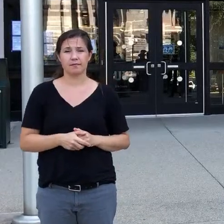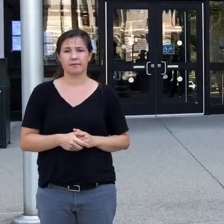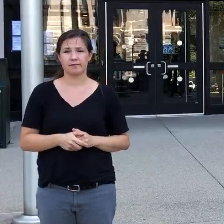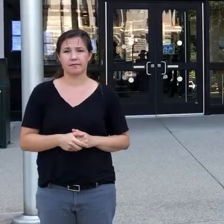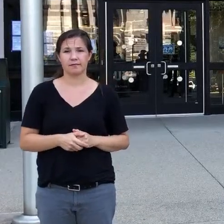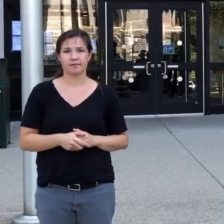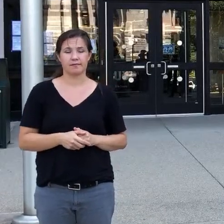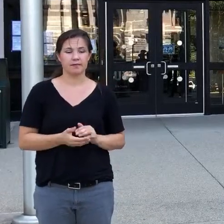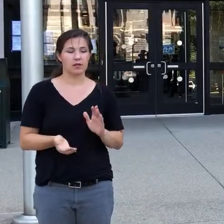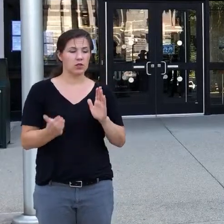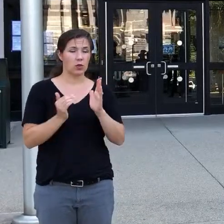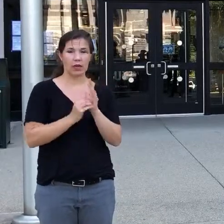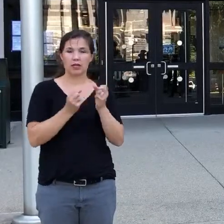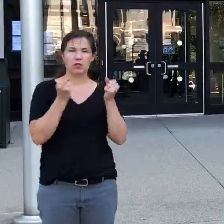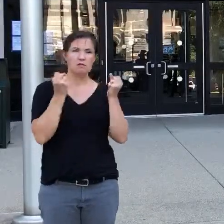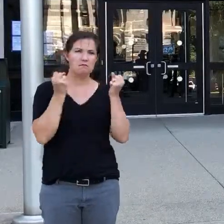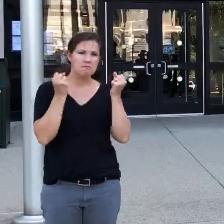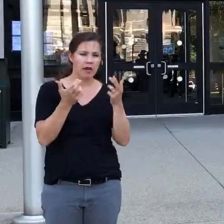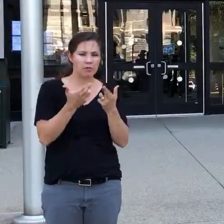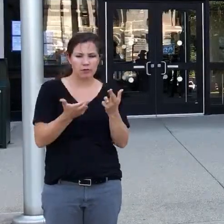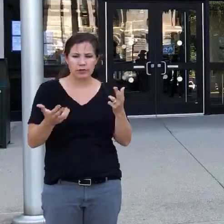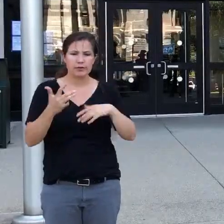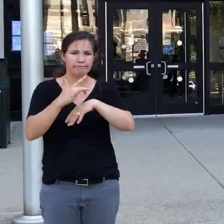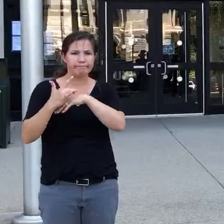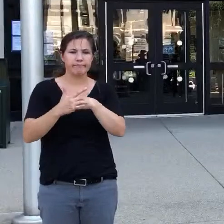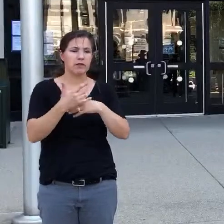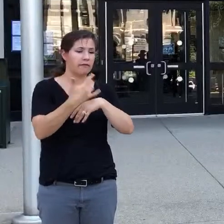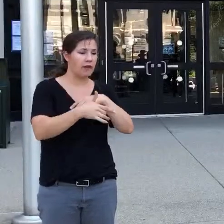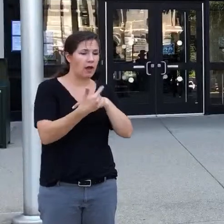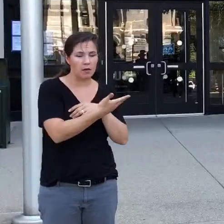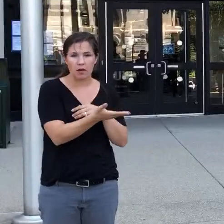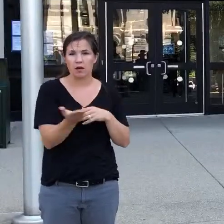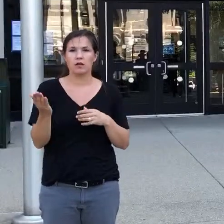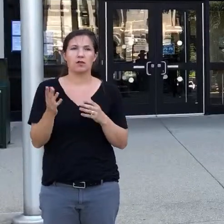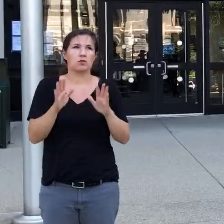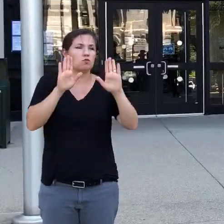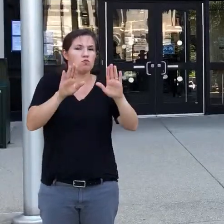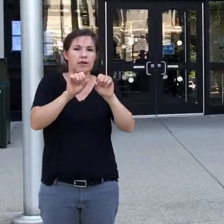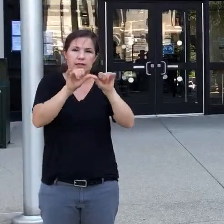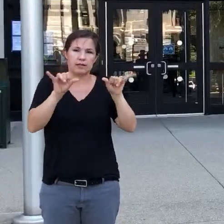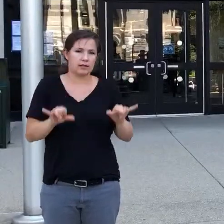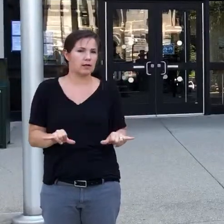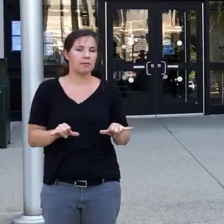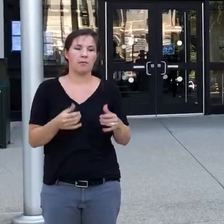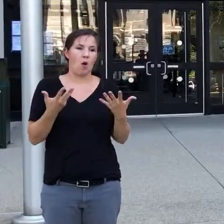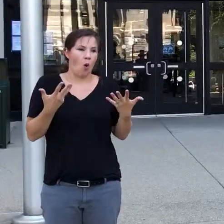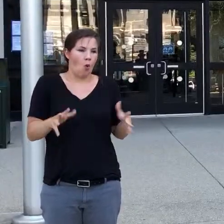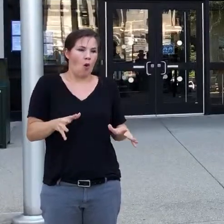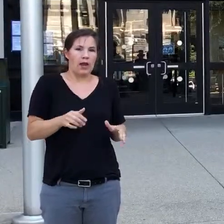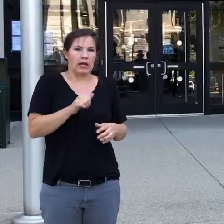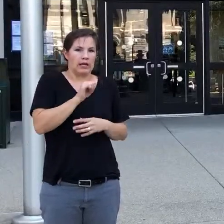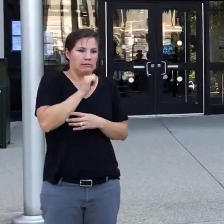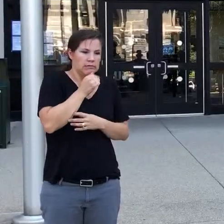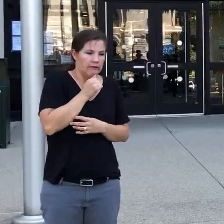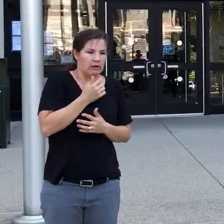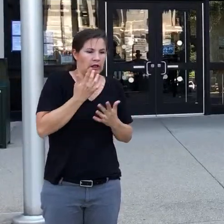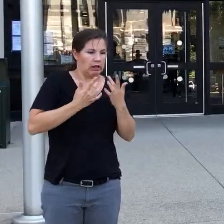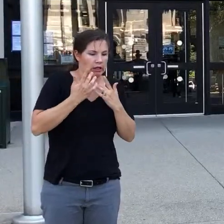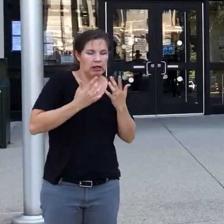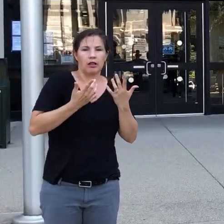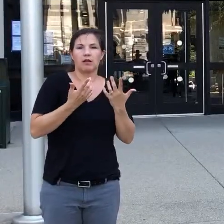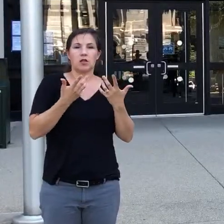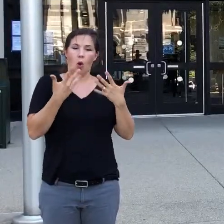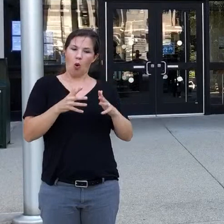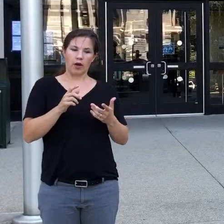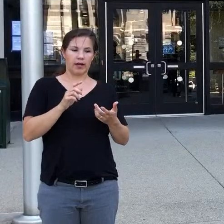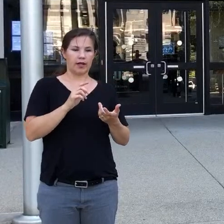the resources are there right now. It's a good, robust system, but they've already been suffering. They've already adapted to the COVID